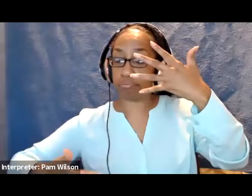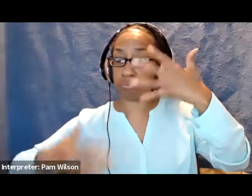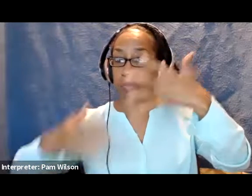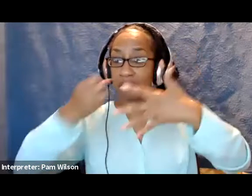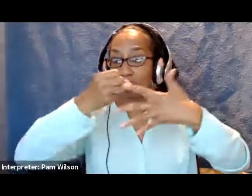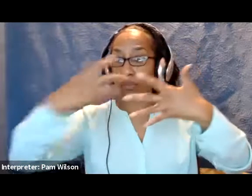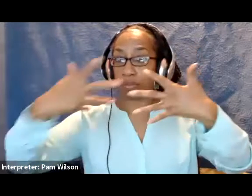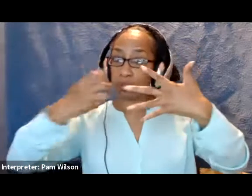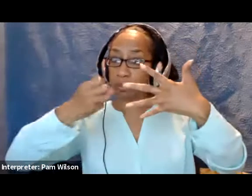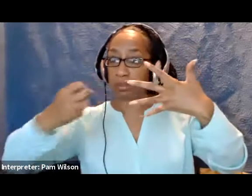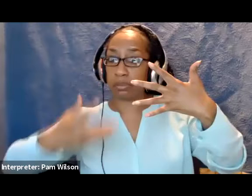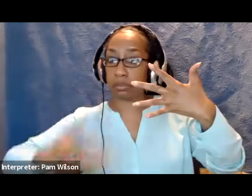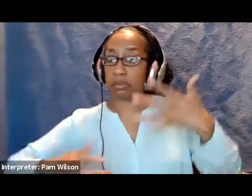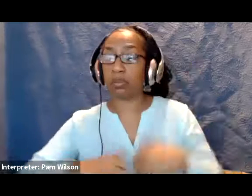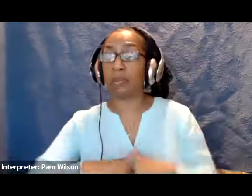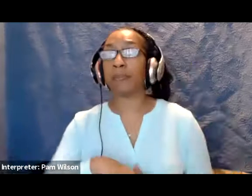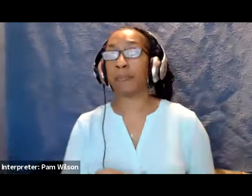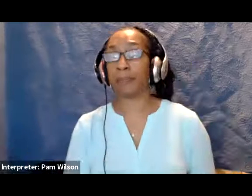can click.